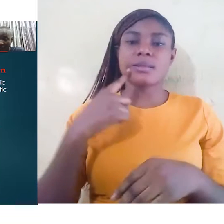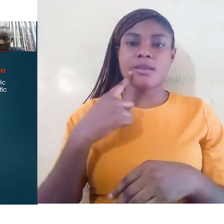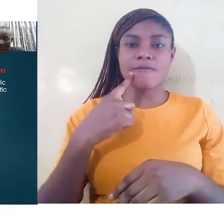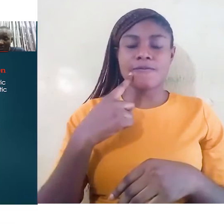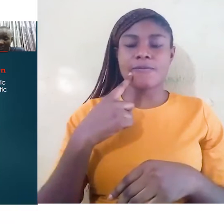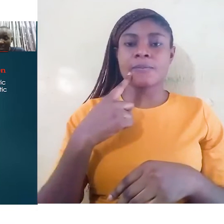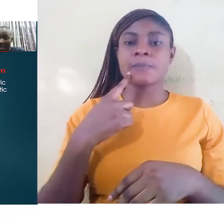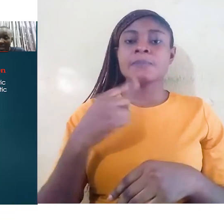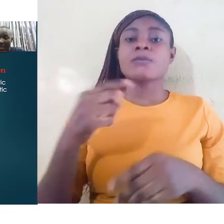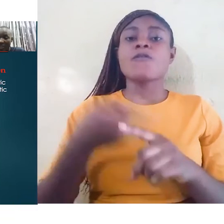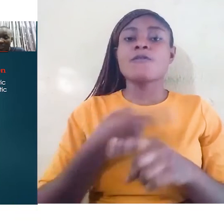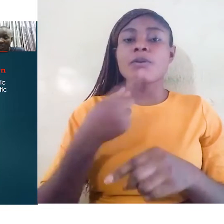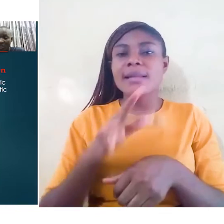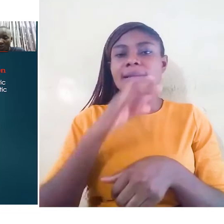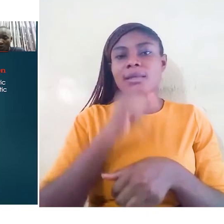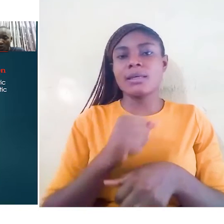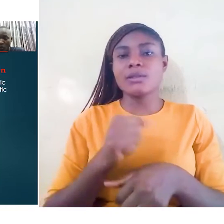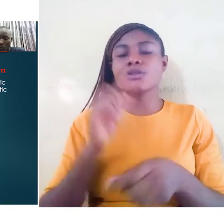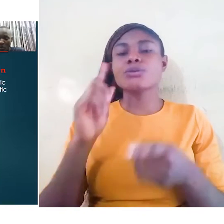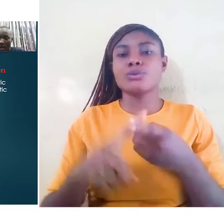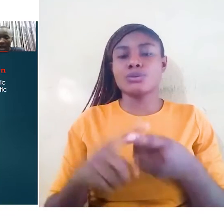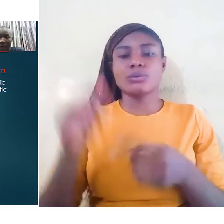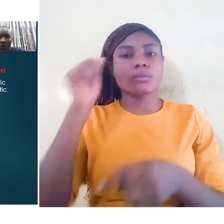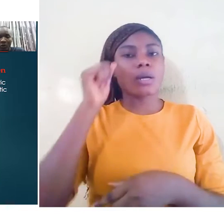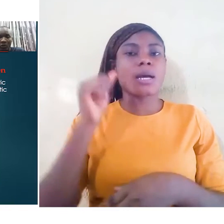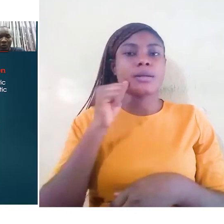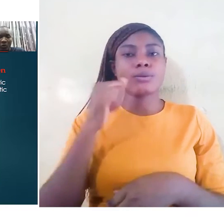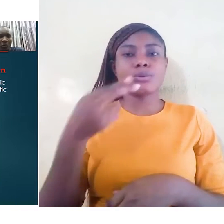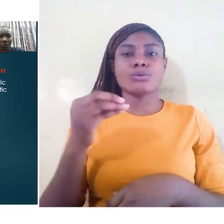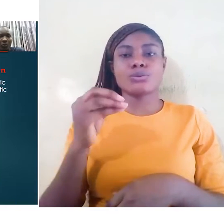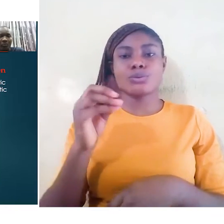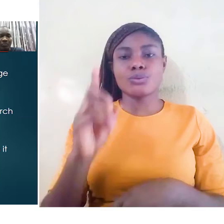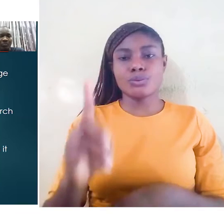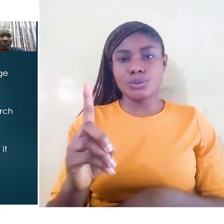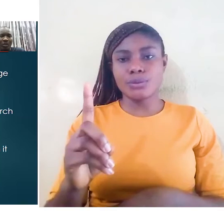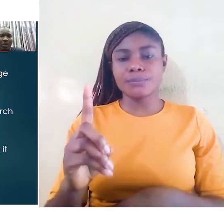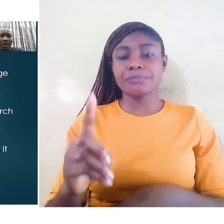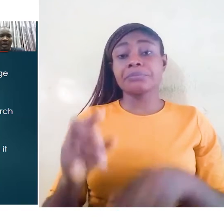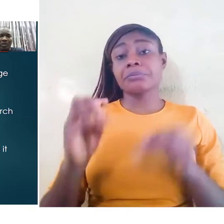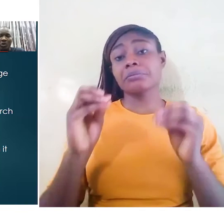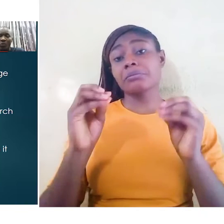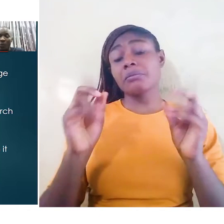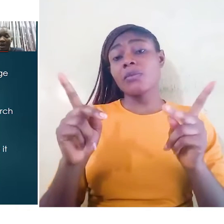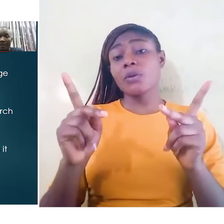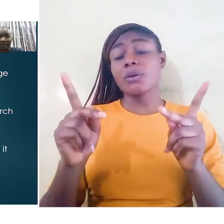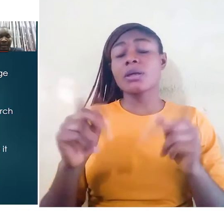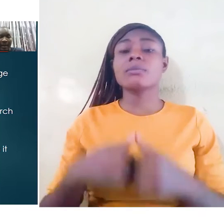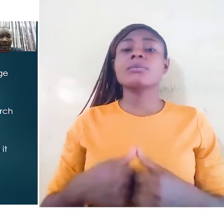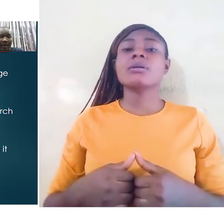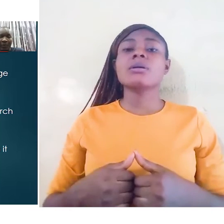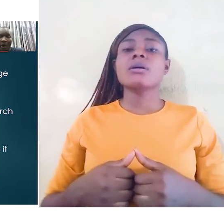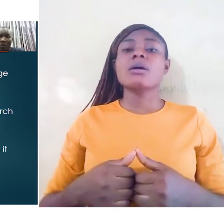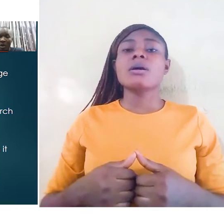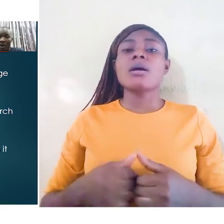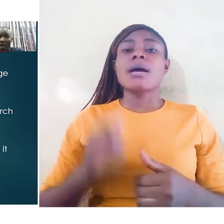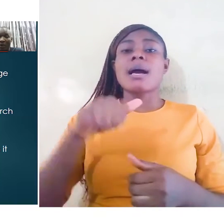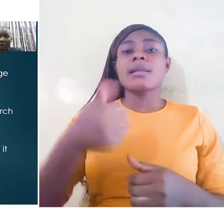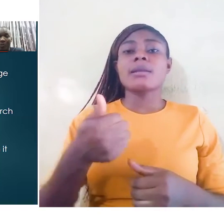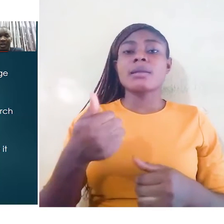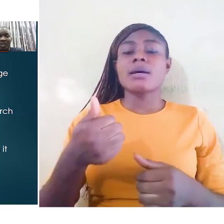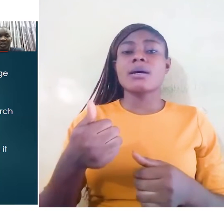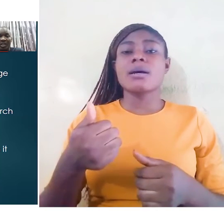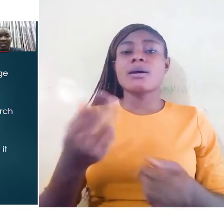the initial ages to adulthood. Okay, so